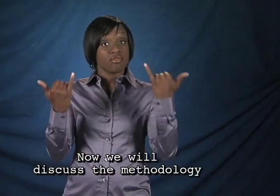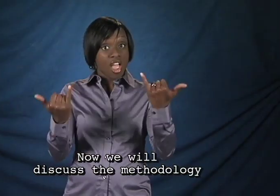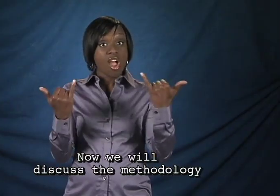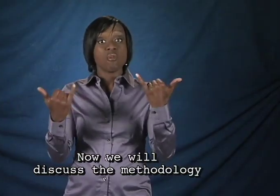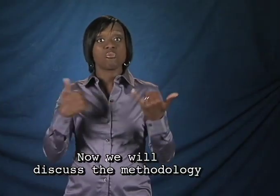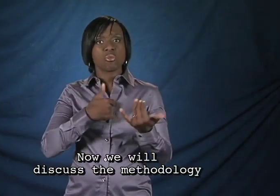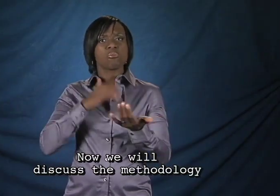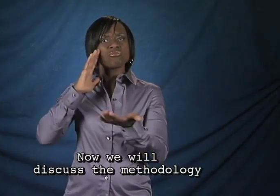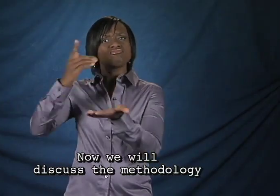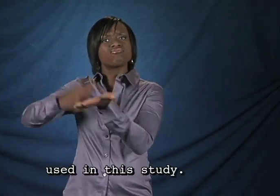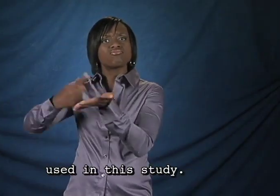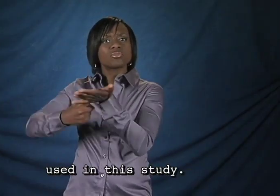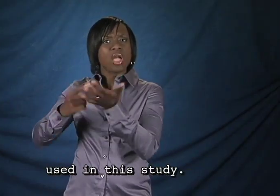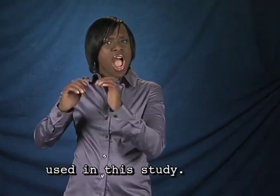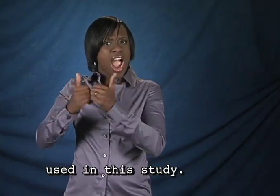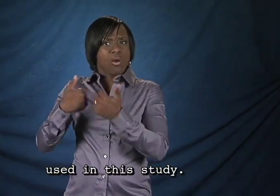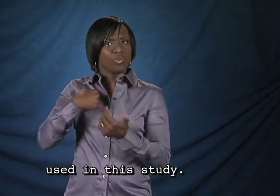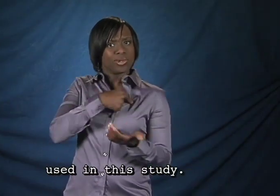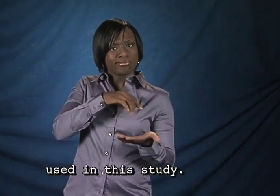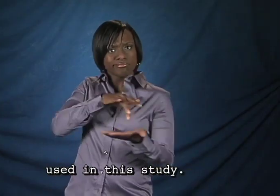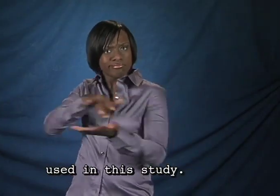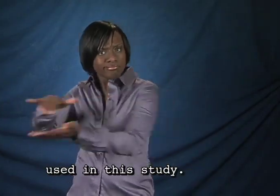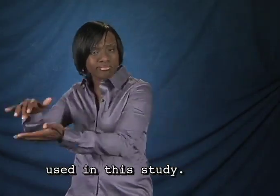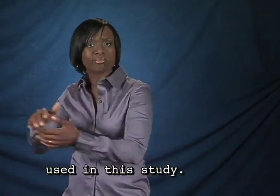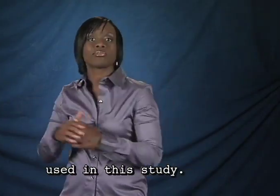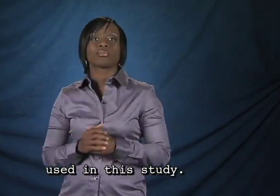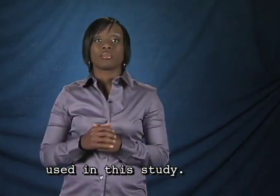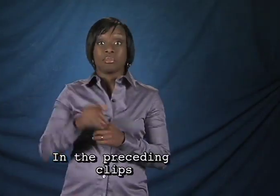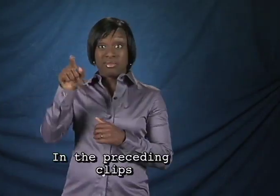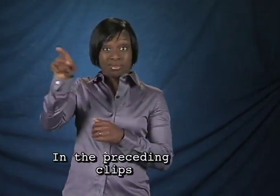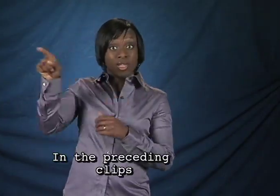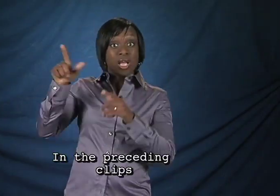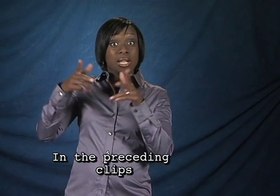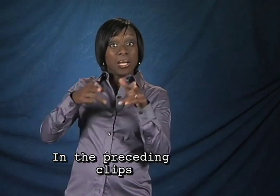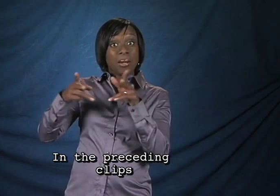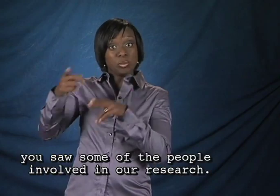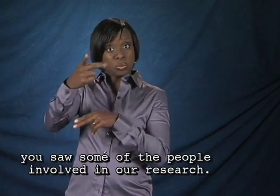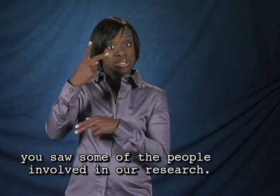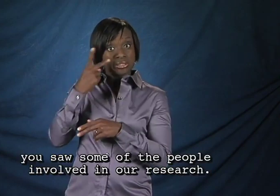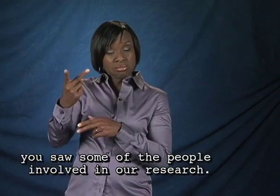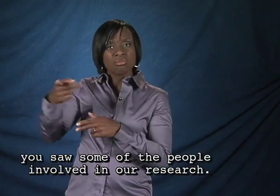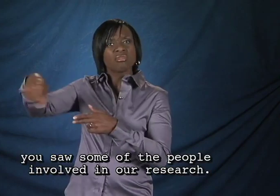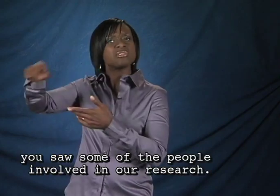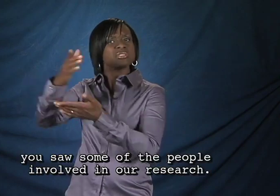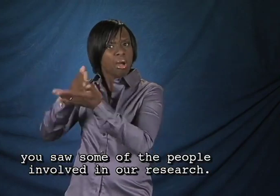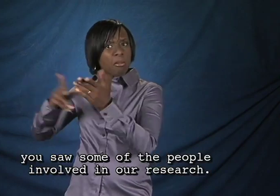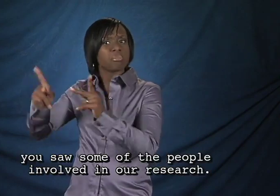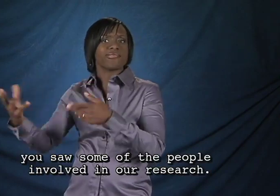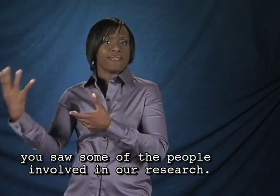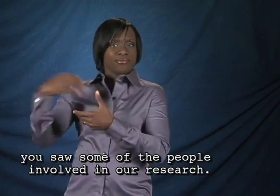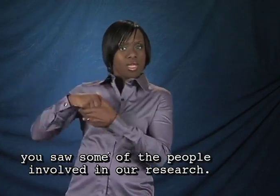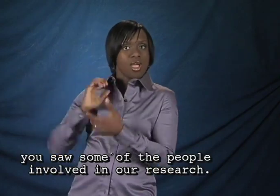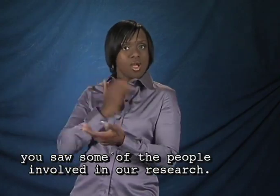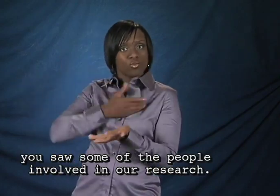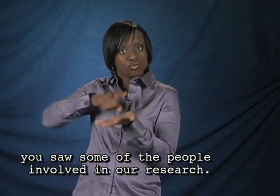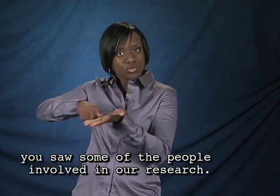Now we will discuss the methodology used in the study. In the preceding clips, you saw some of the people involved in our